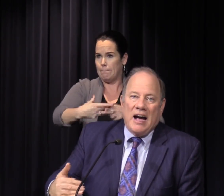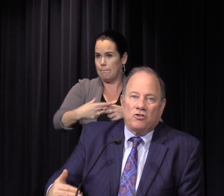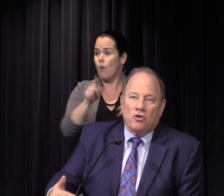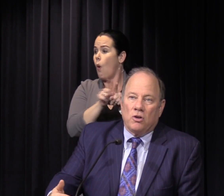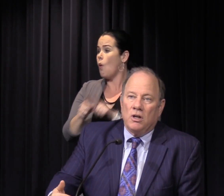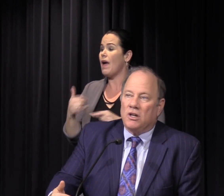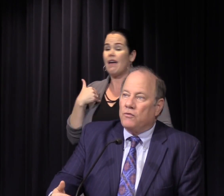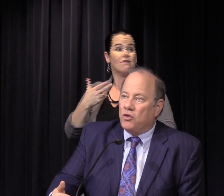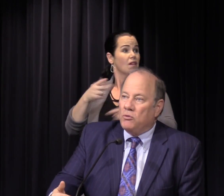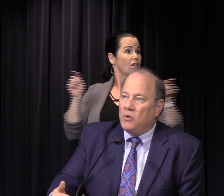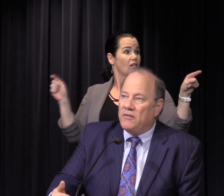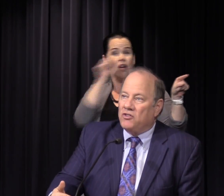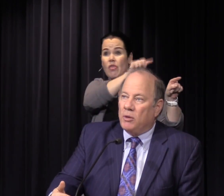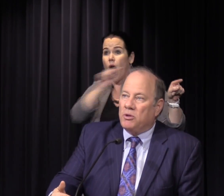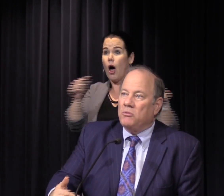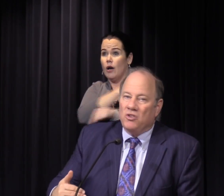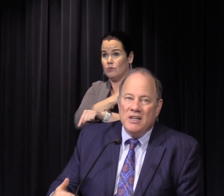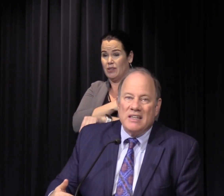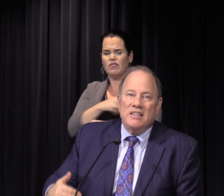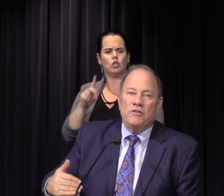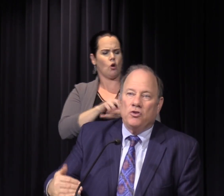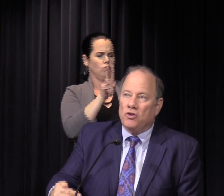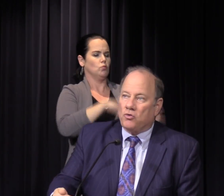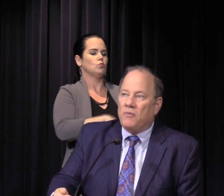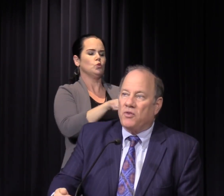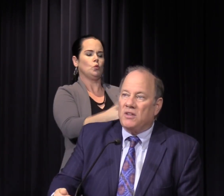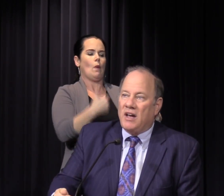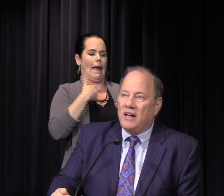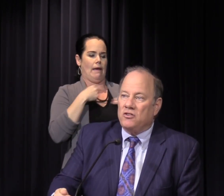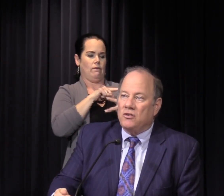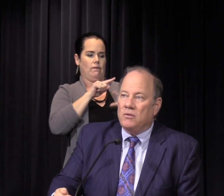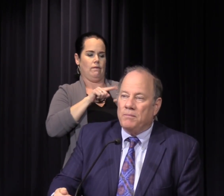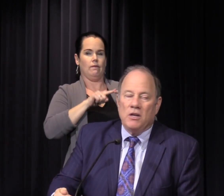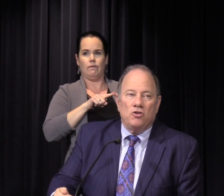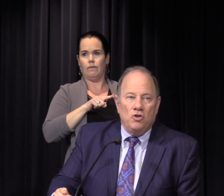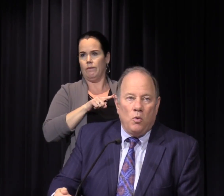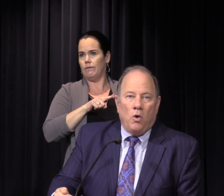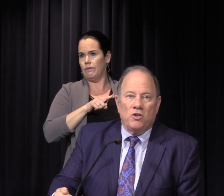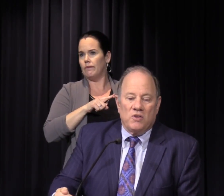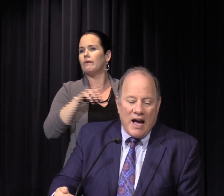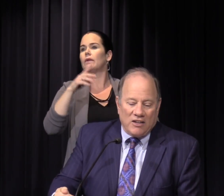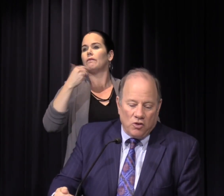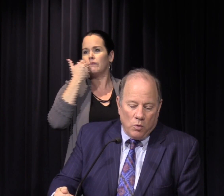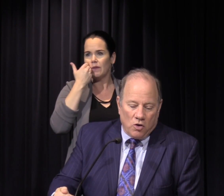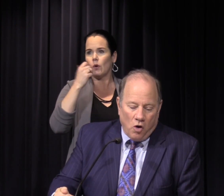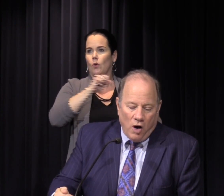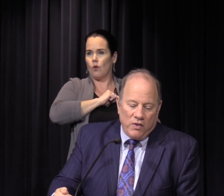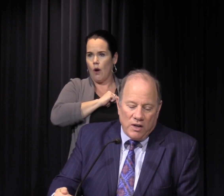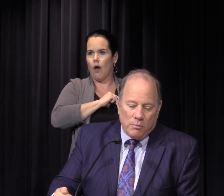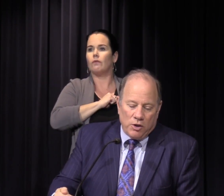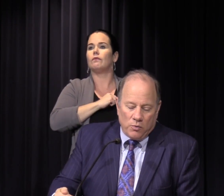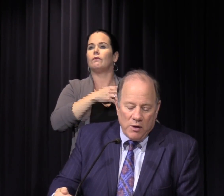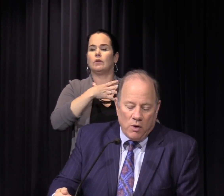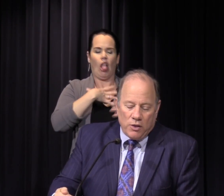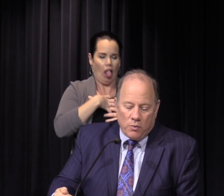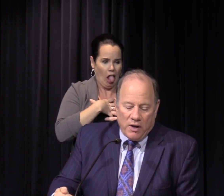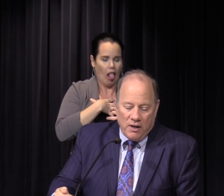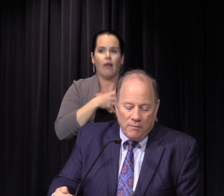Your doctor confirms you have the symptoms, gives you the script for the test. You or your doctor will call the